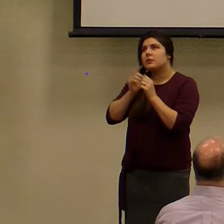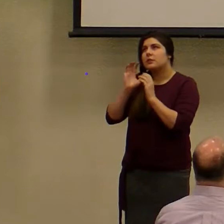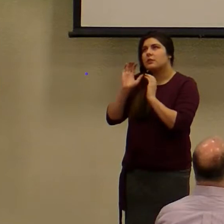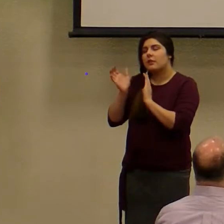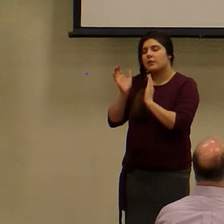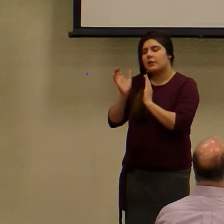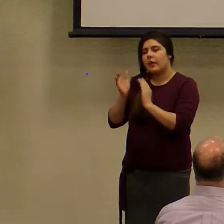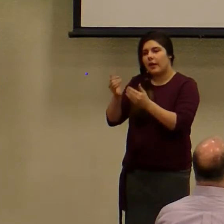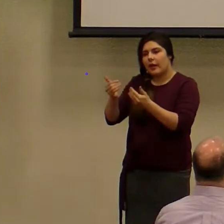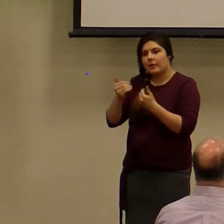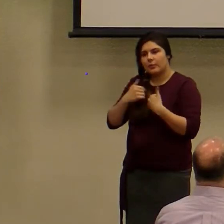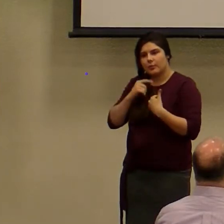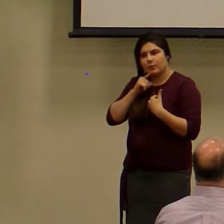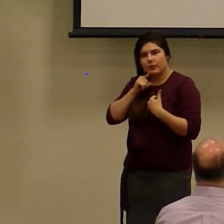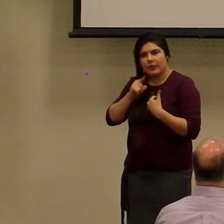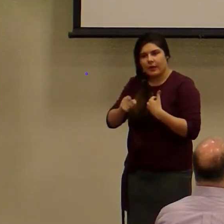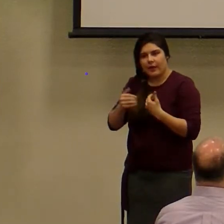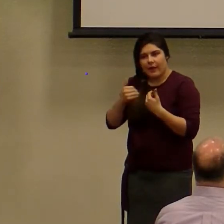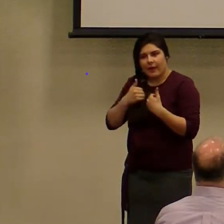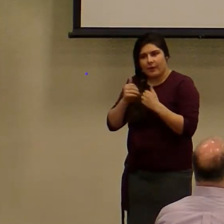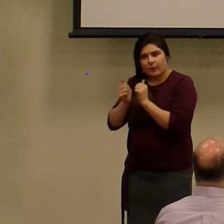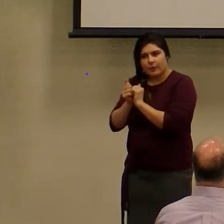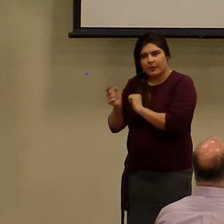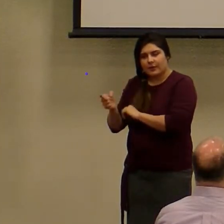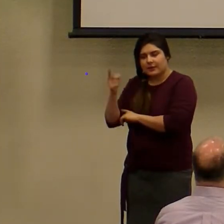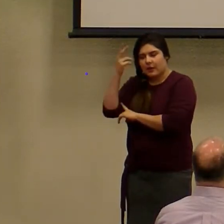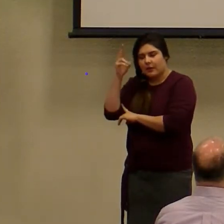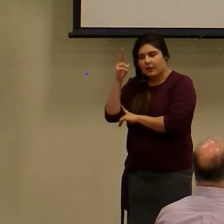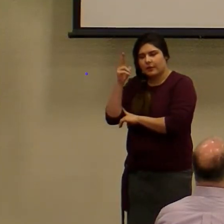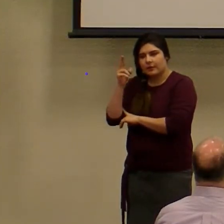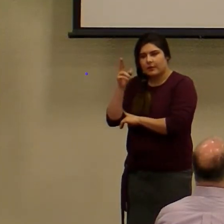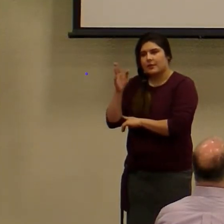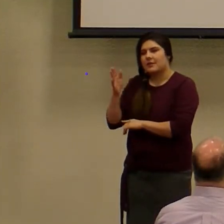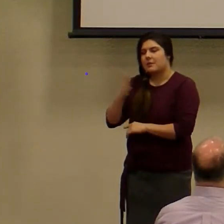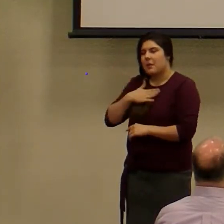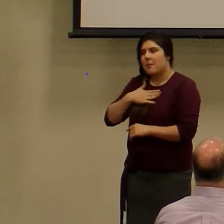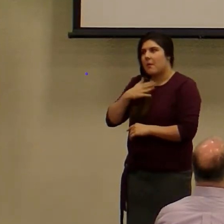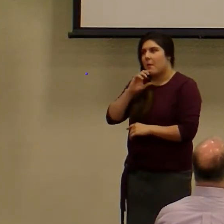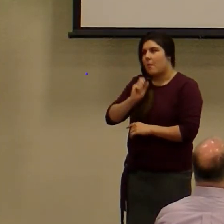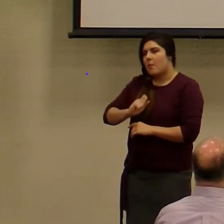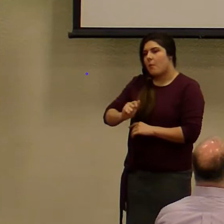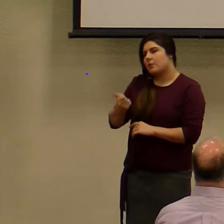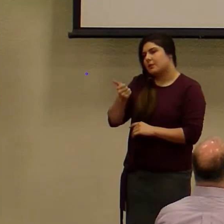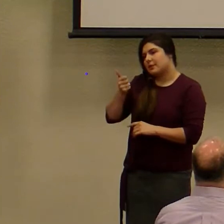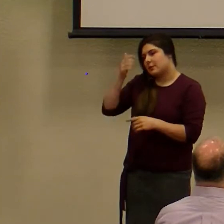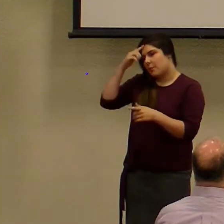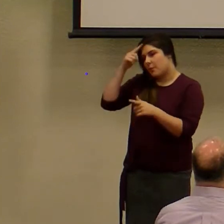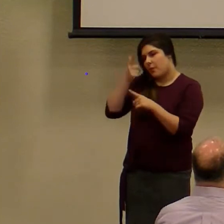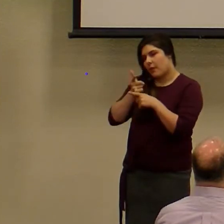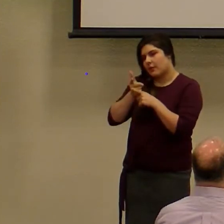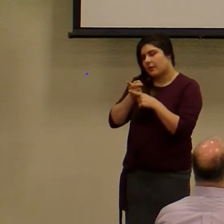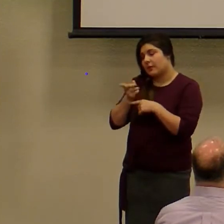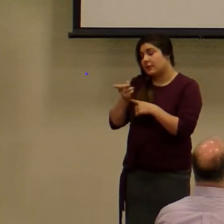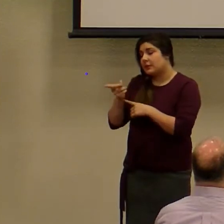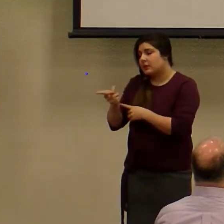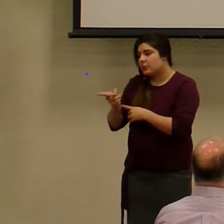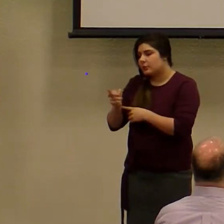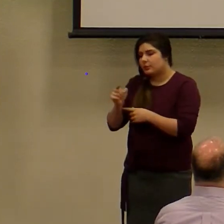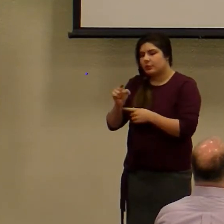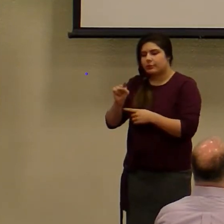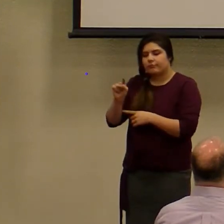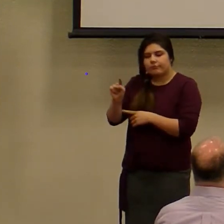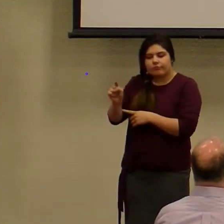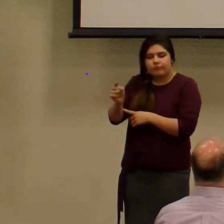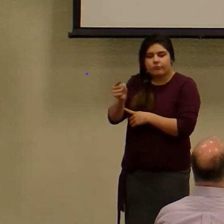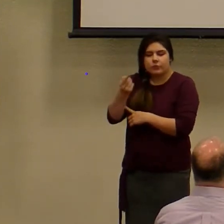conversations that I'd actually had with this uncle. This is my mom's oldest brother. And he was just